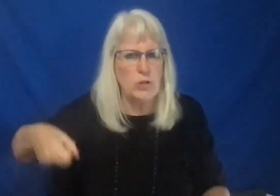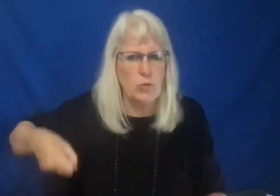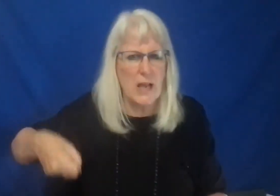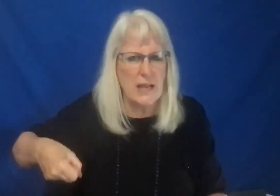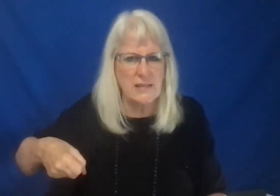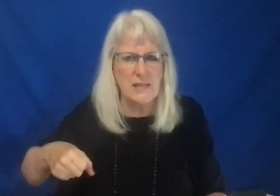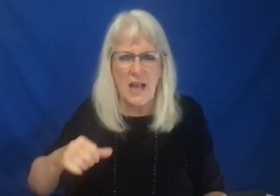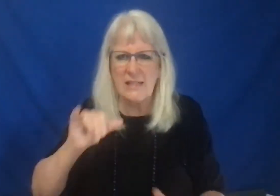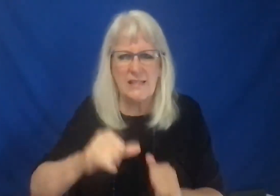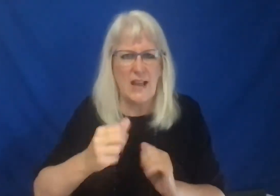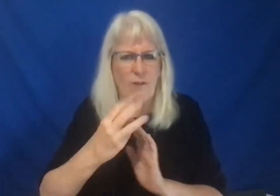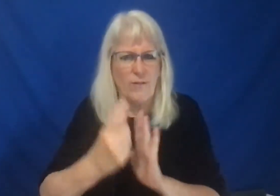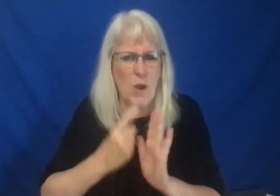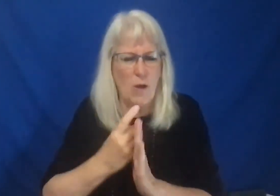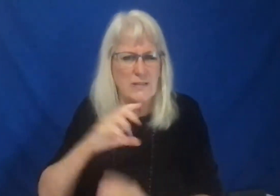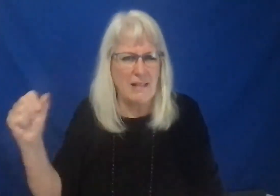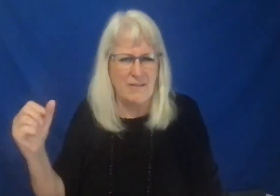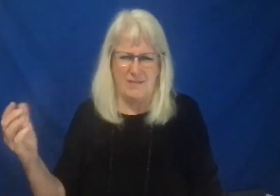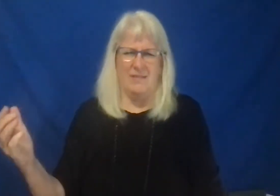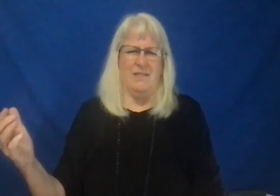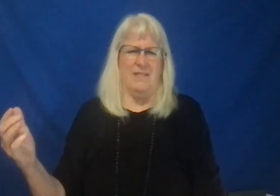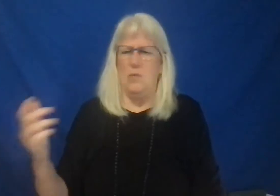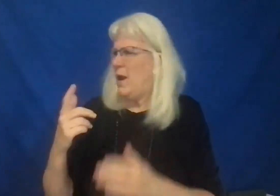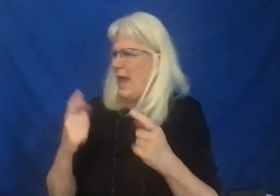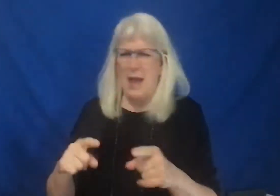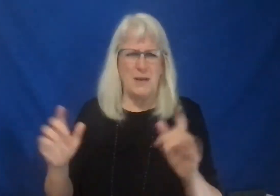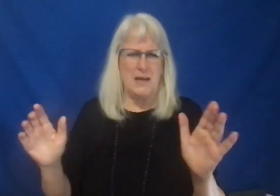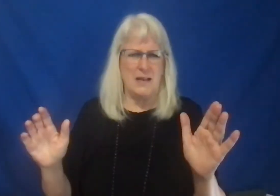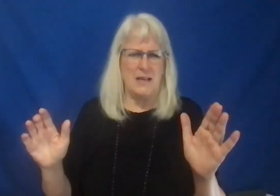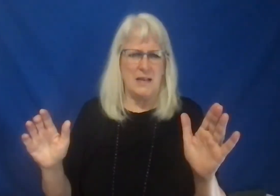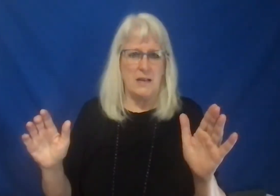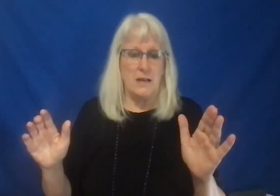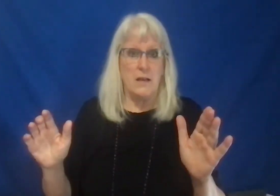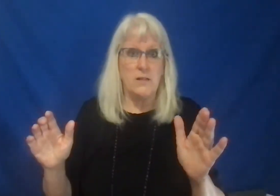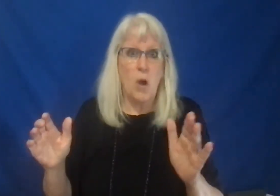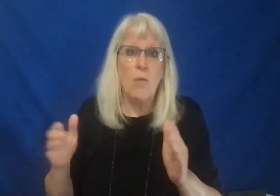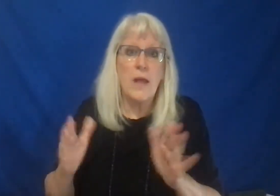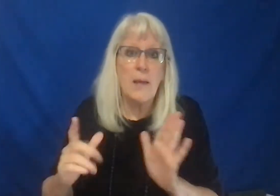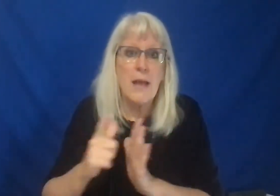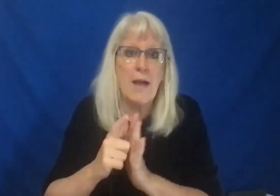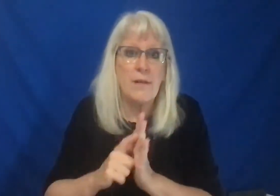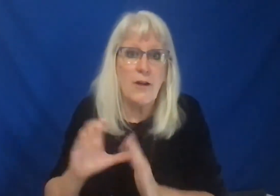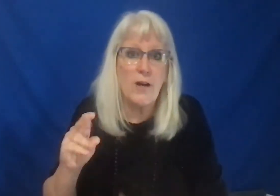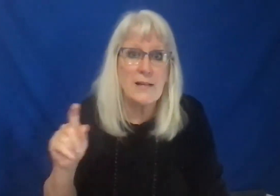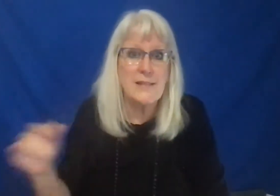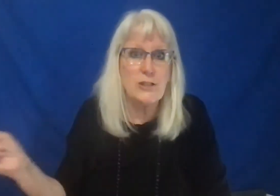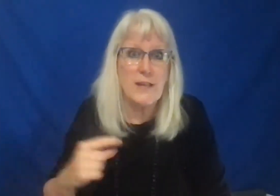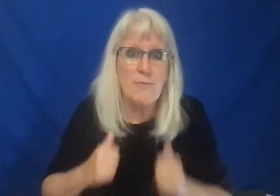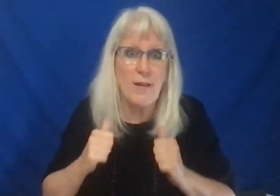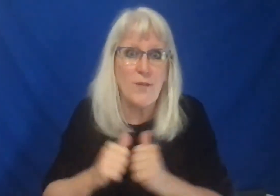hours. So all of a sudden I was given legal custody and she came to live with me. And then suddenly I had